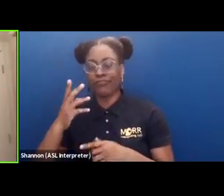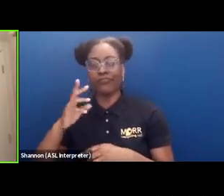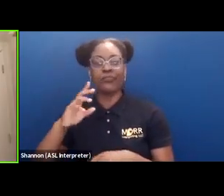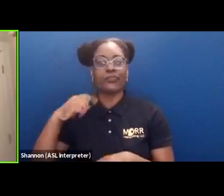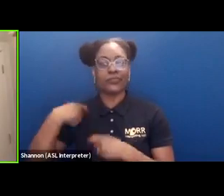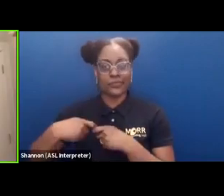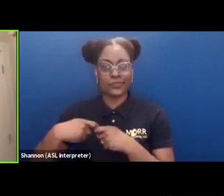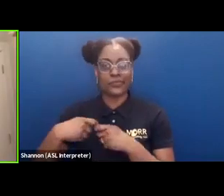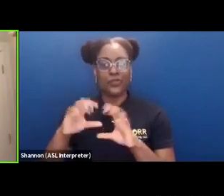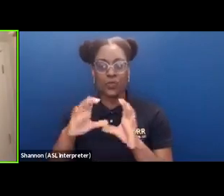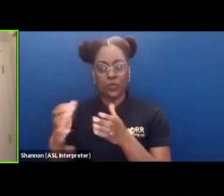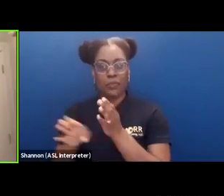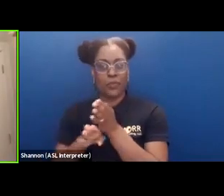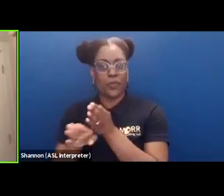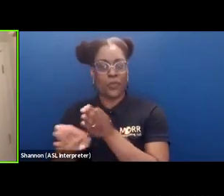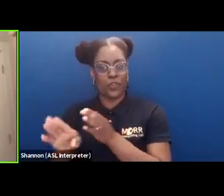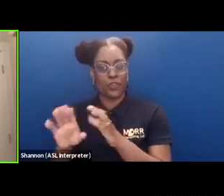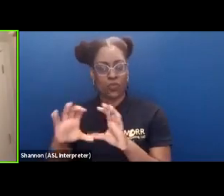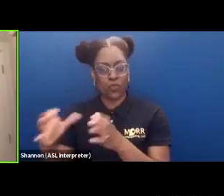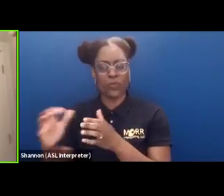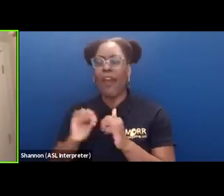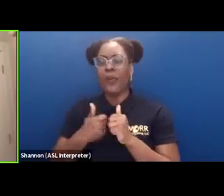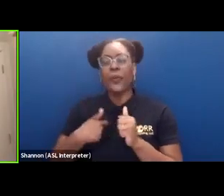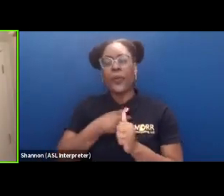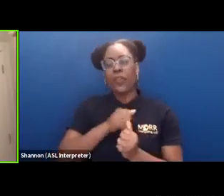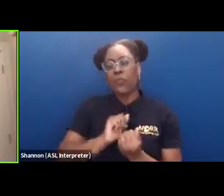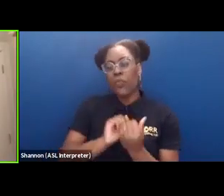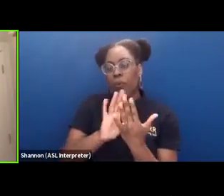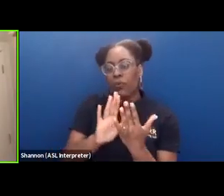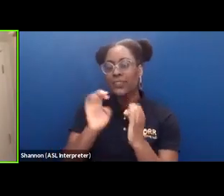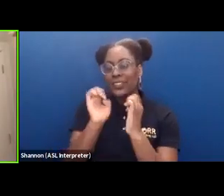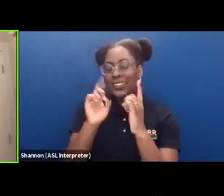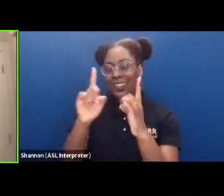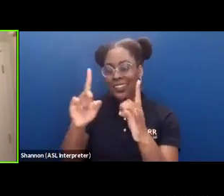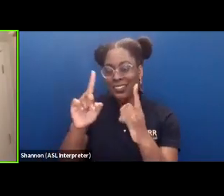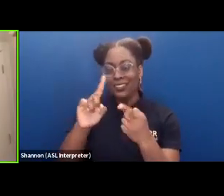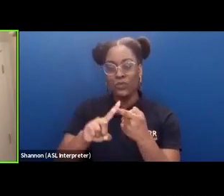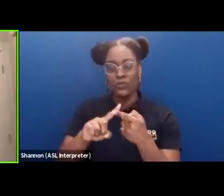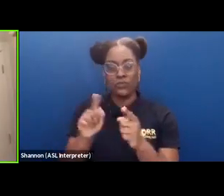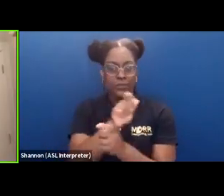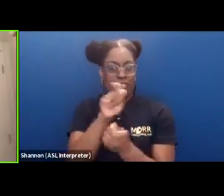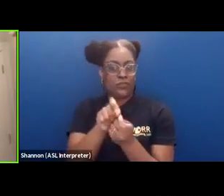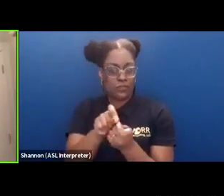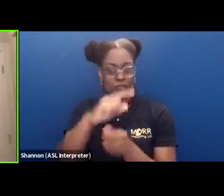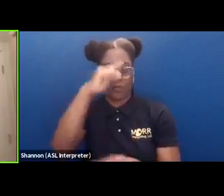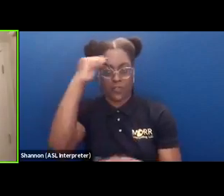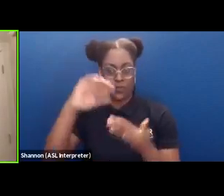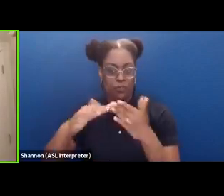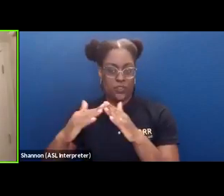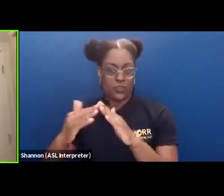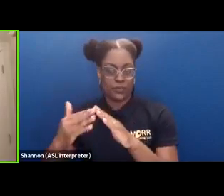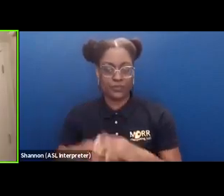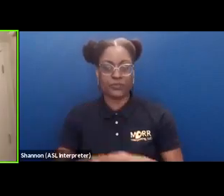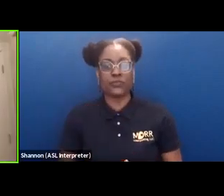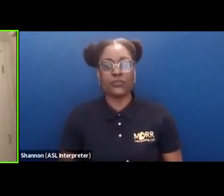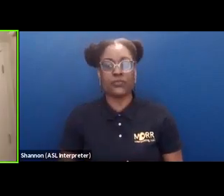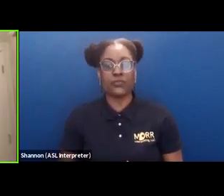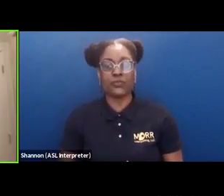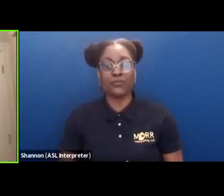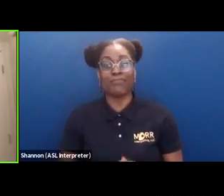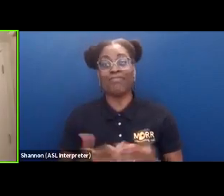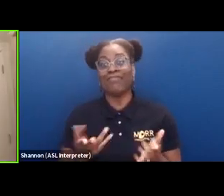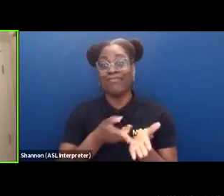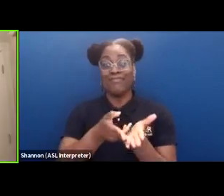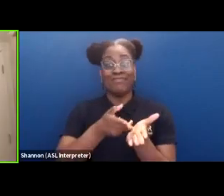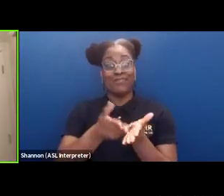minorities? How do we tackle the lack of education about disability within minority groups, specifically the Black community? I will say none of the communities are doing a